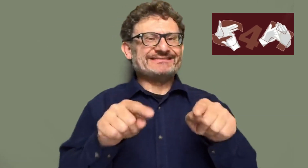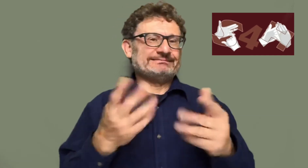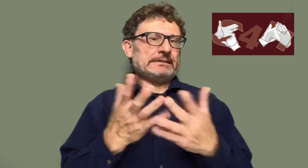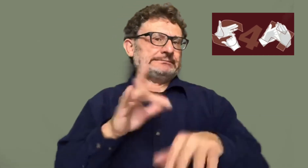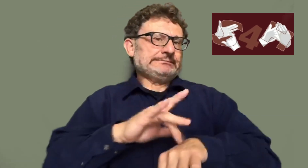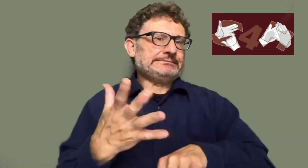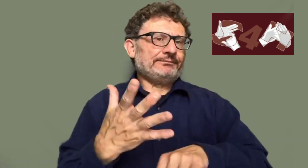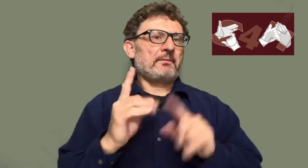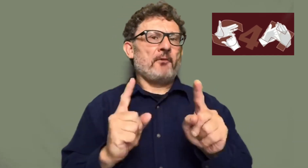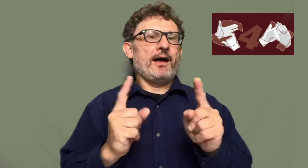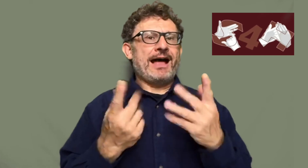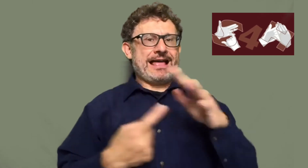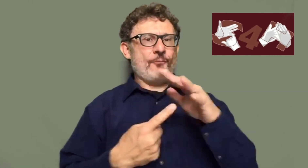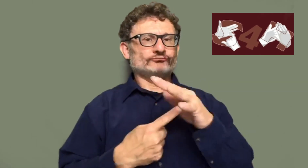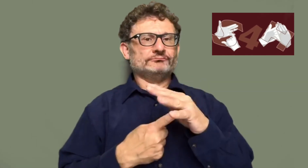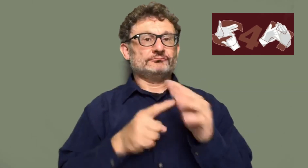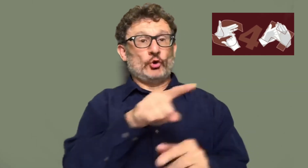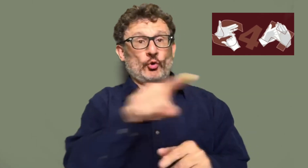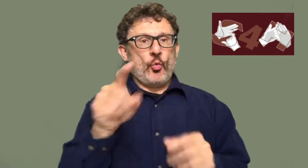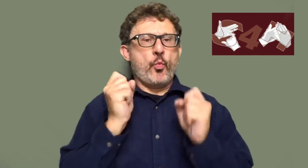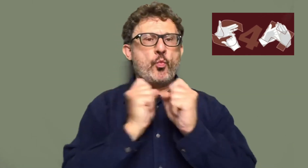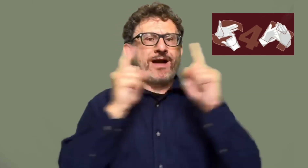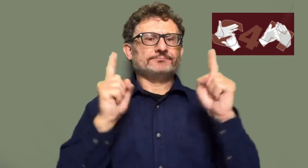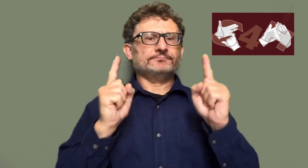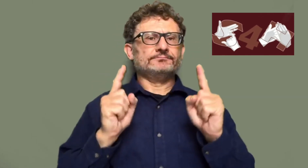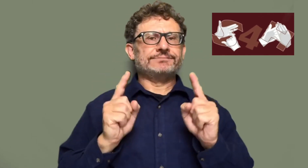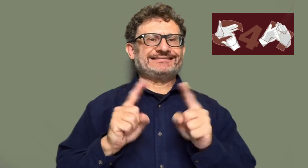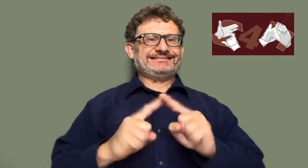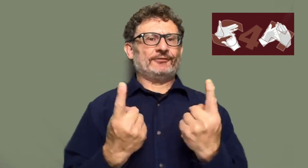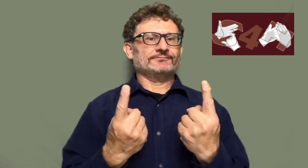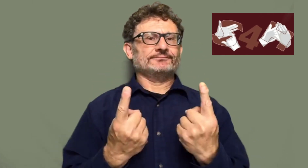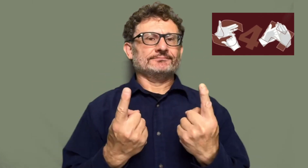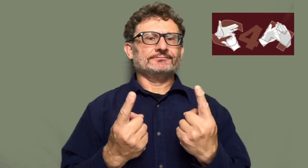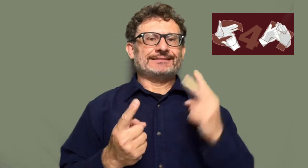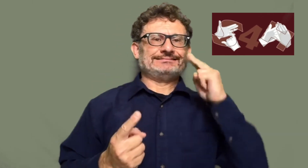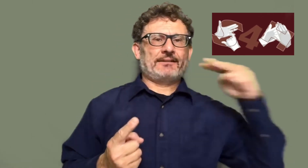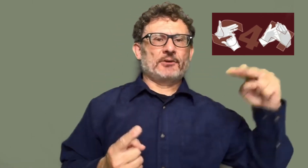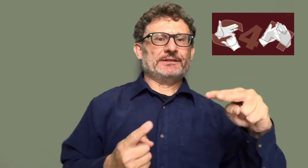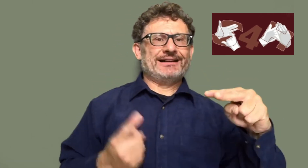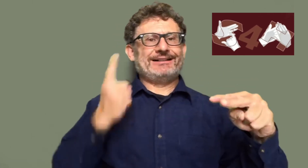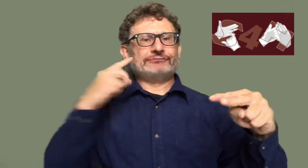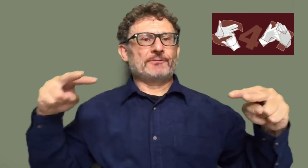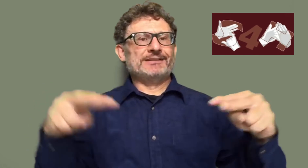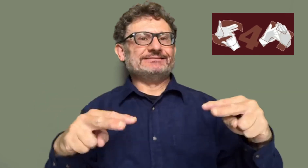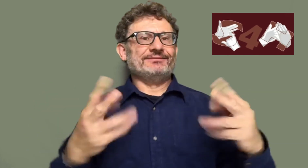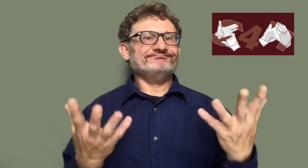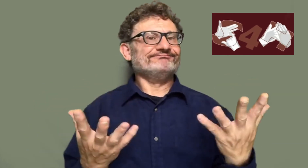you. And it's quite a sensitive area, this, but quite key for hearing people to be aware of that there is a difference in